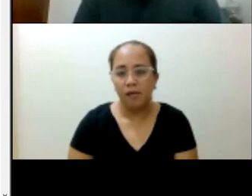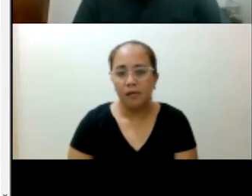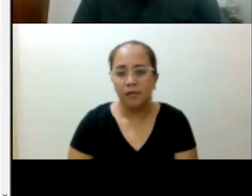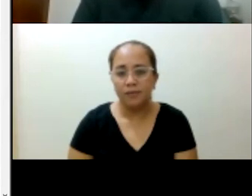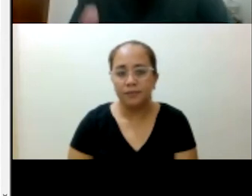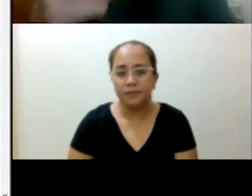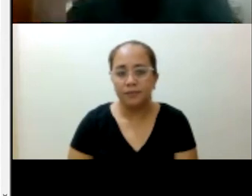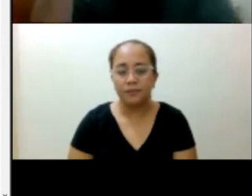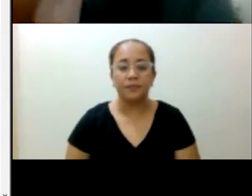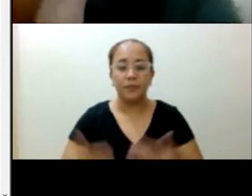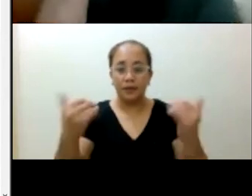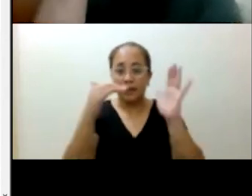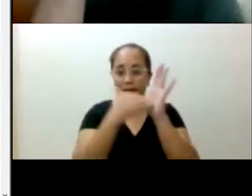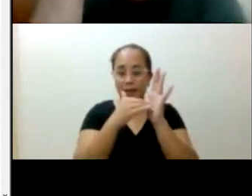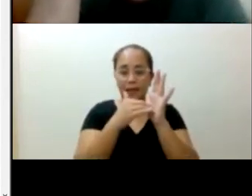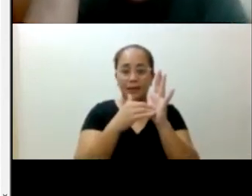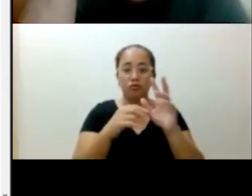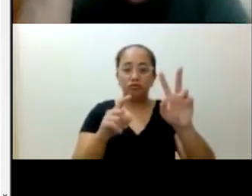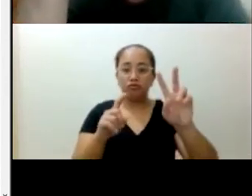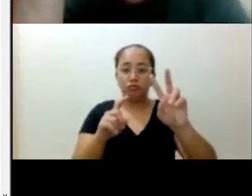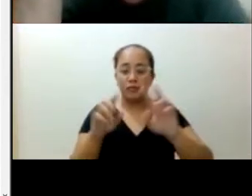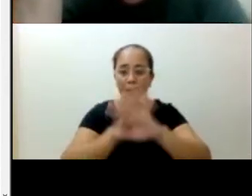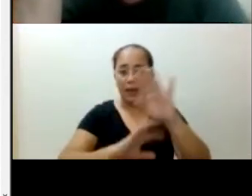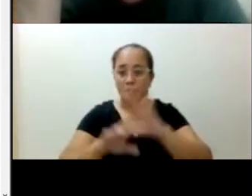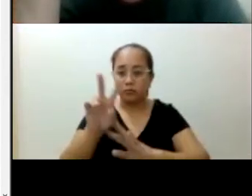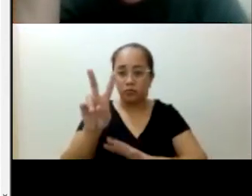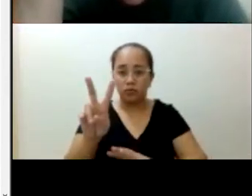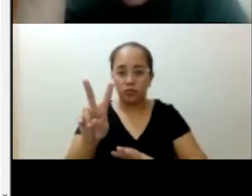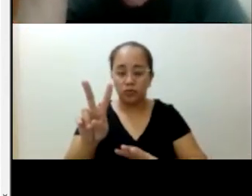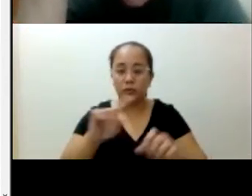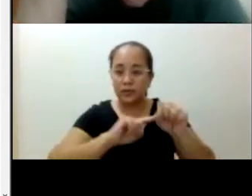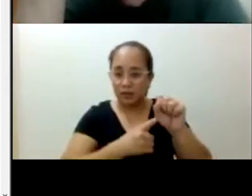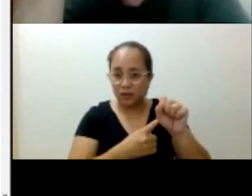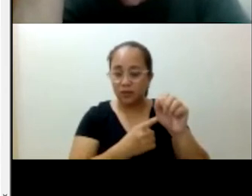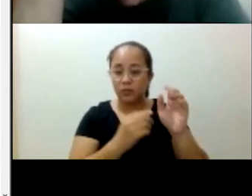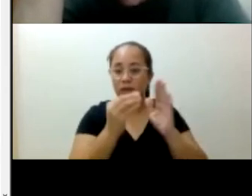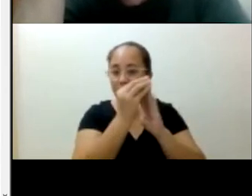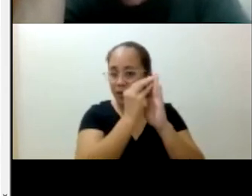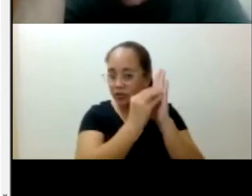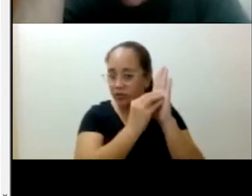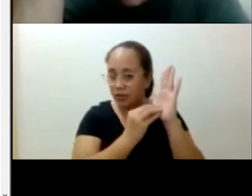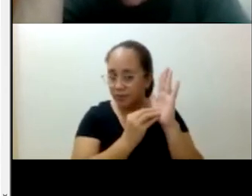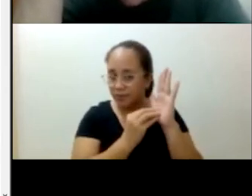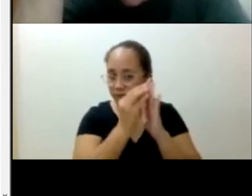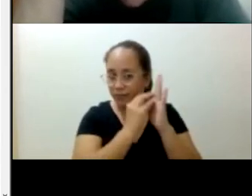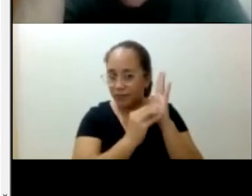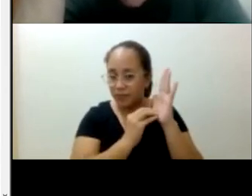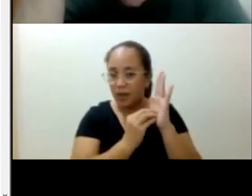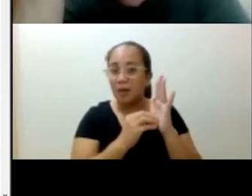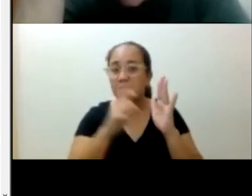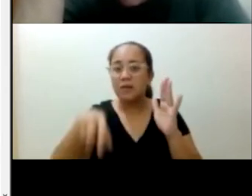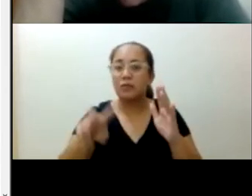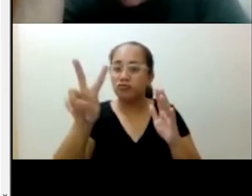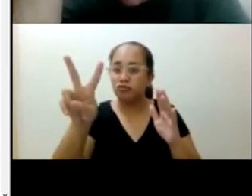Okay, again, with two-handed signs, we start with hand shape. But there are going to be two hand shapes.